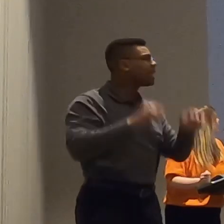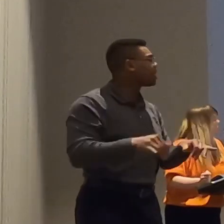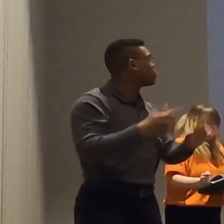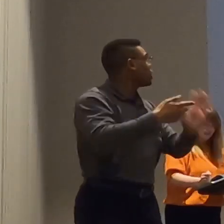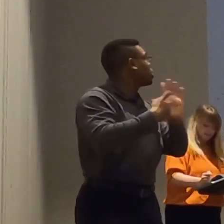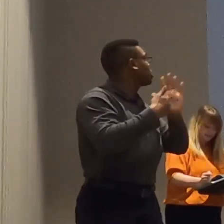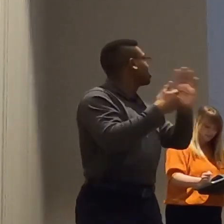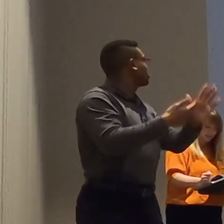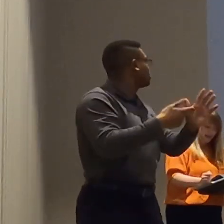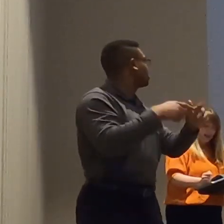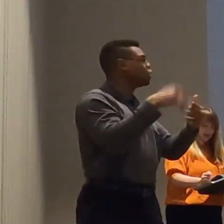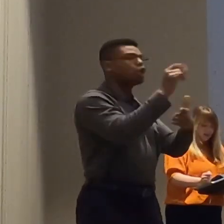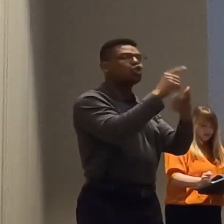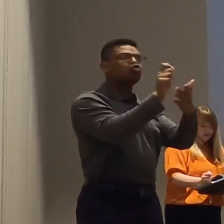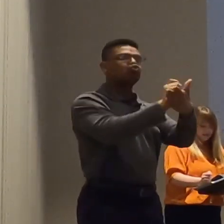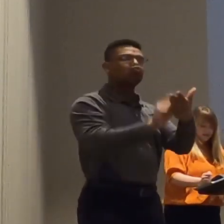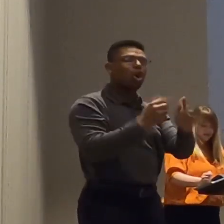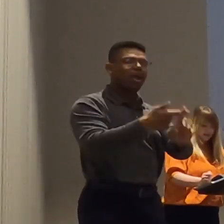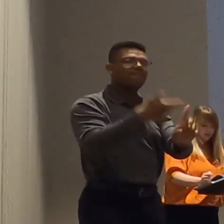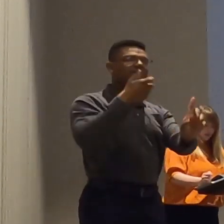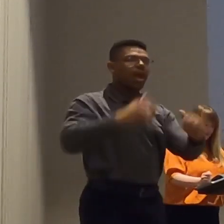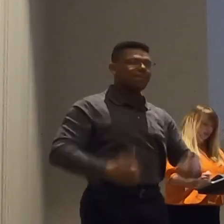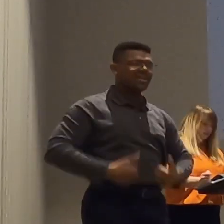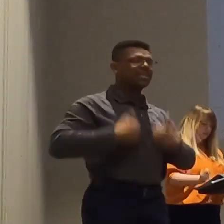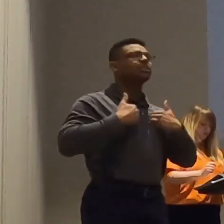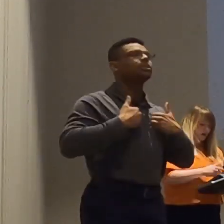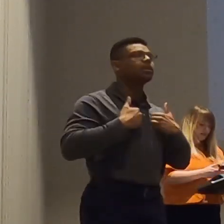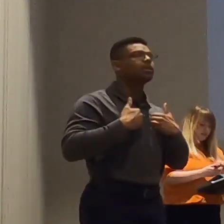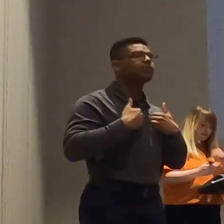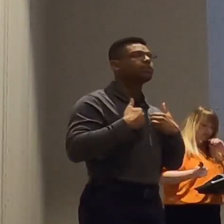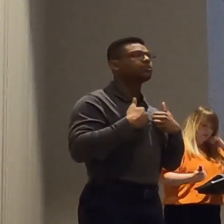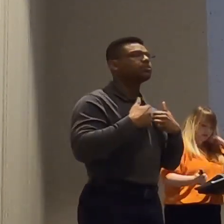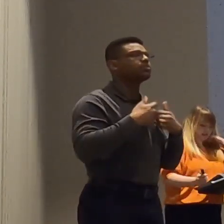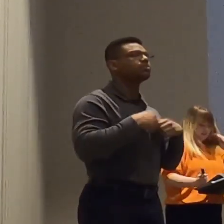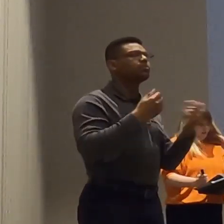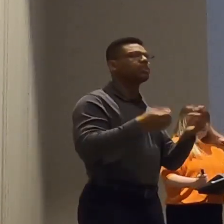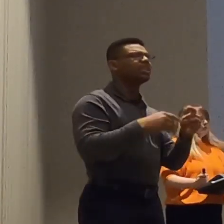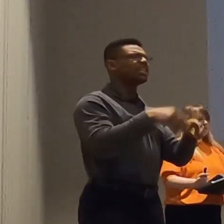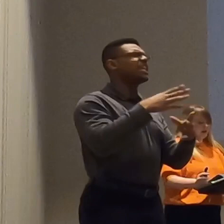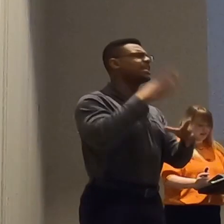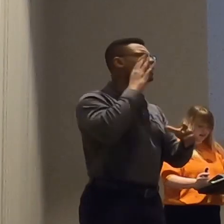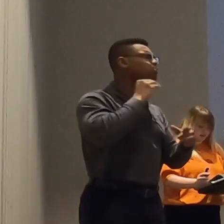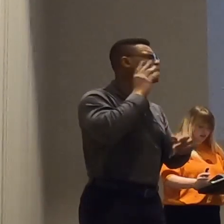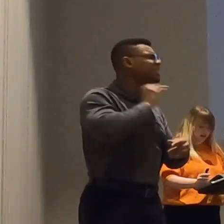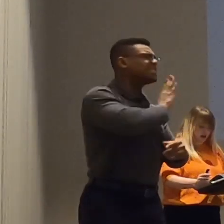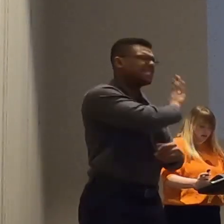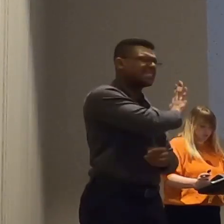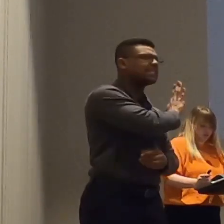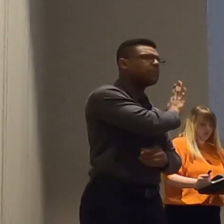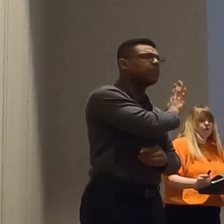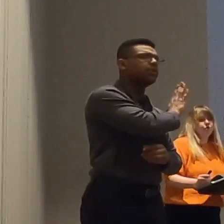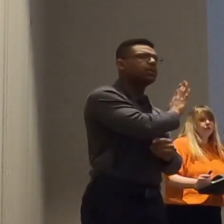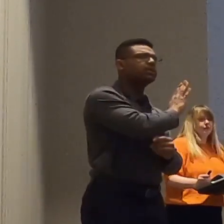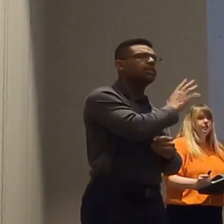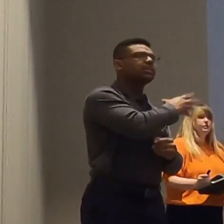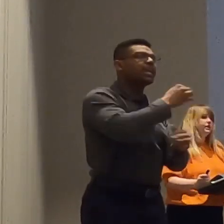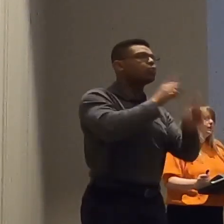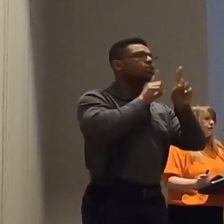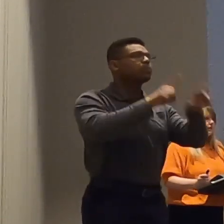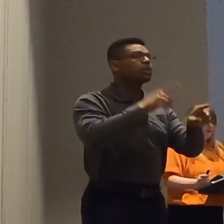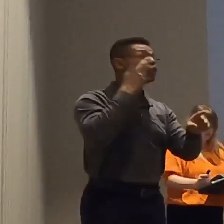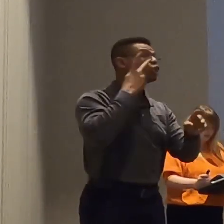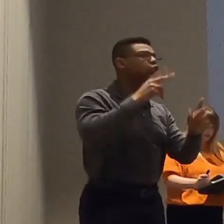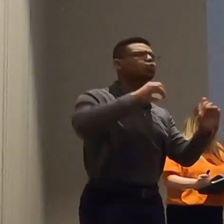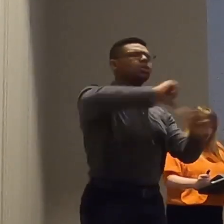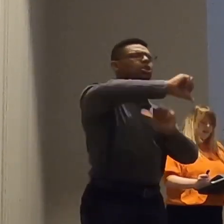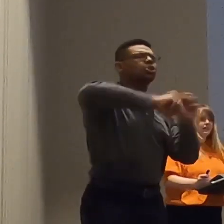from Life, Ed Watkins. And the artworks in this exhibition explored Watkins' experiences and responses to the social issues that